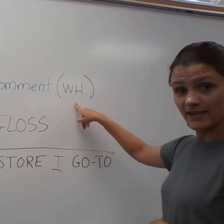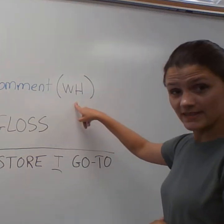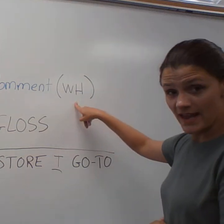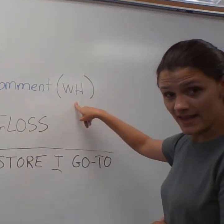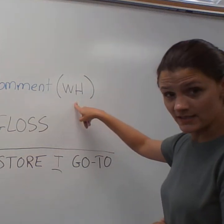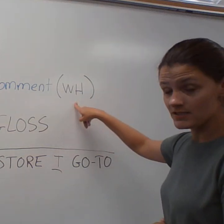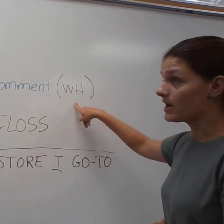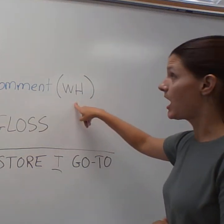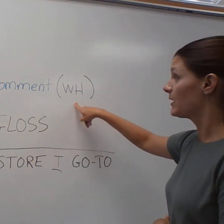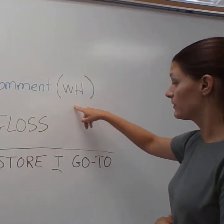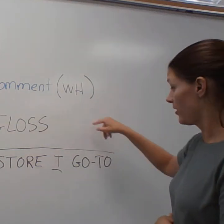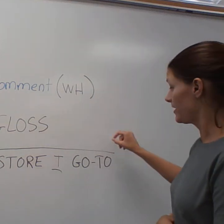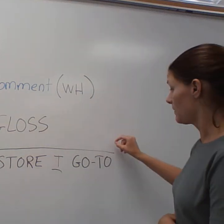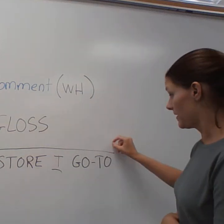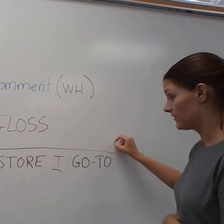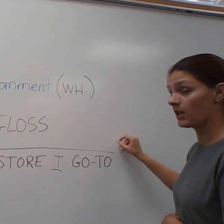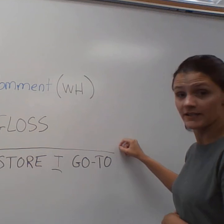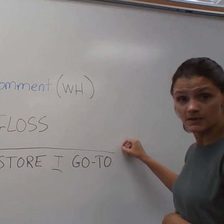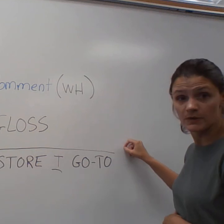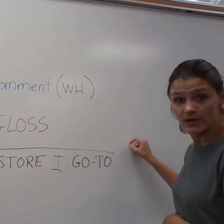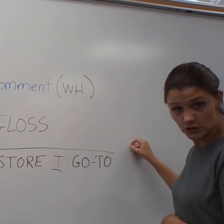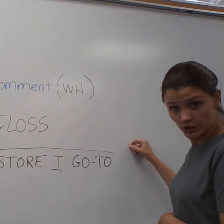the end, I would write above the line WHQ.